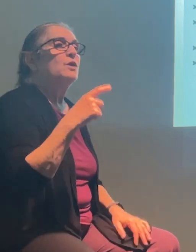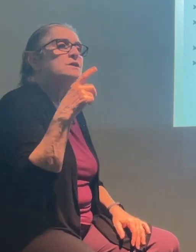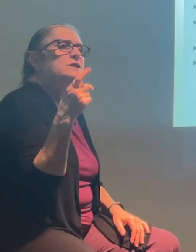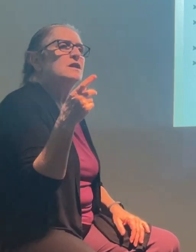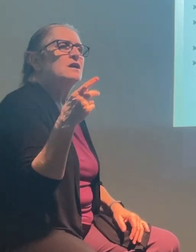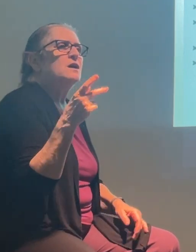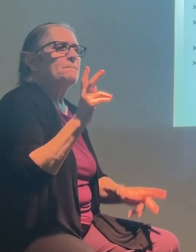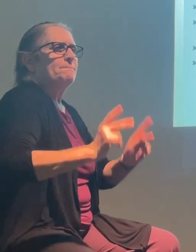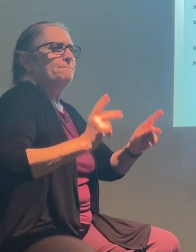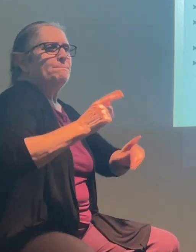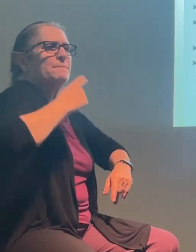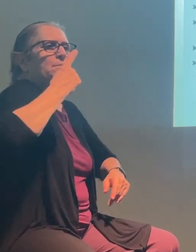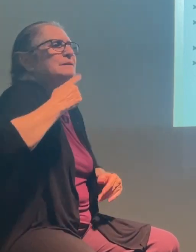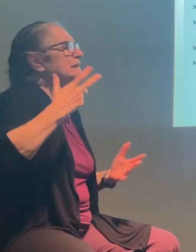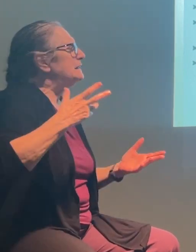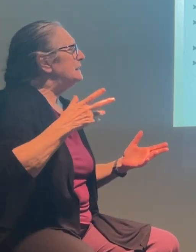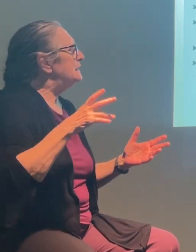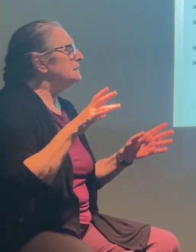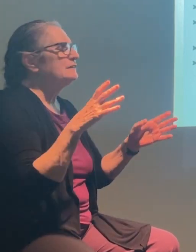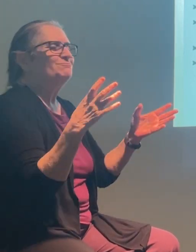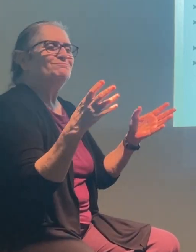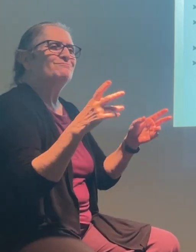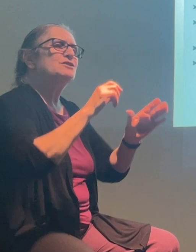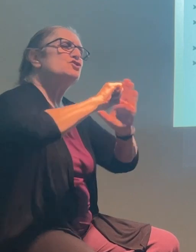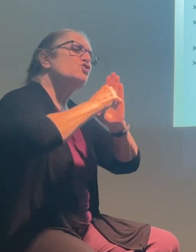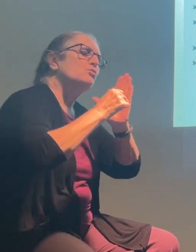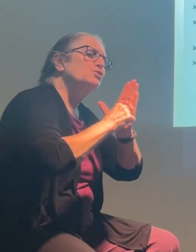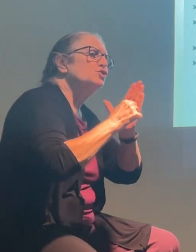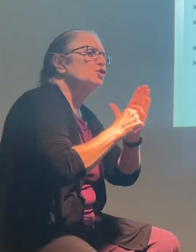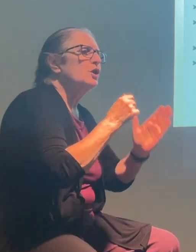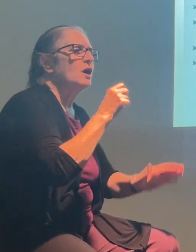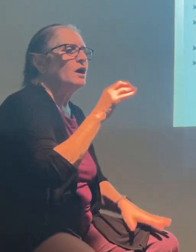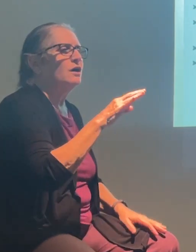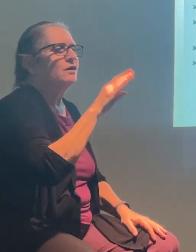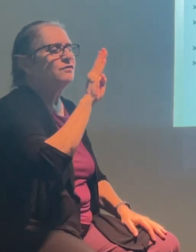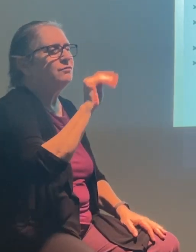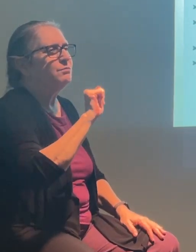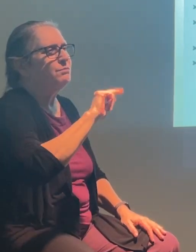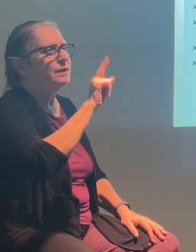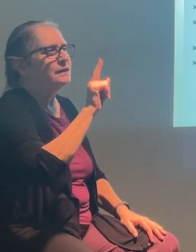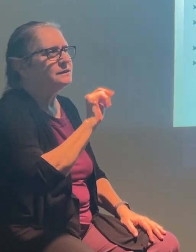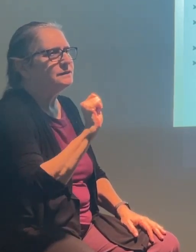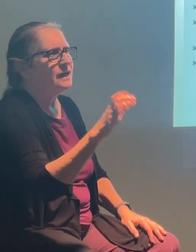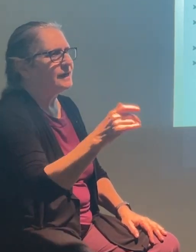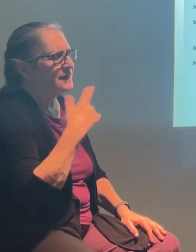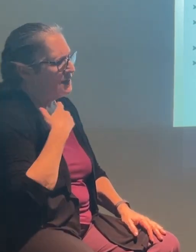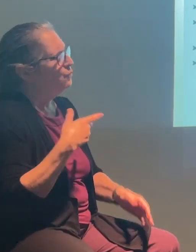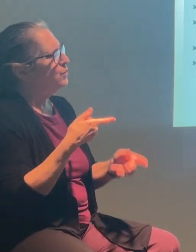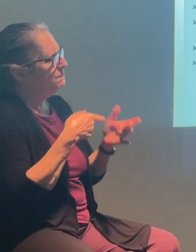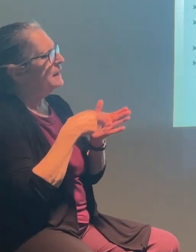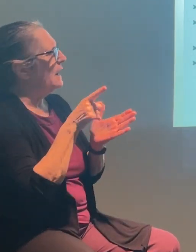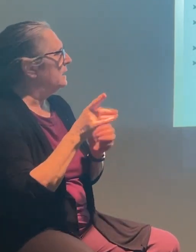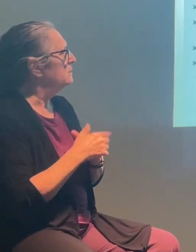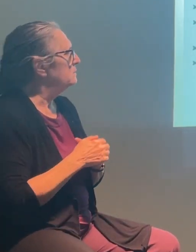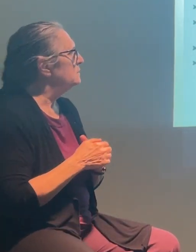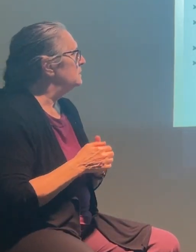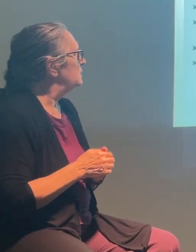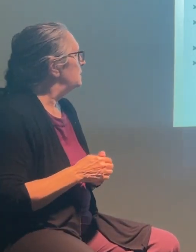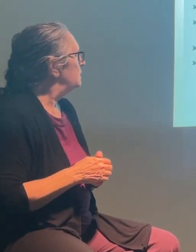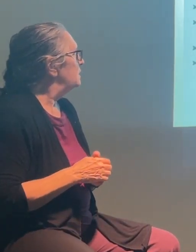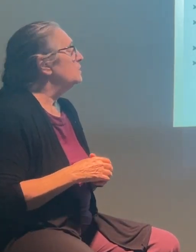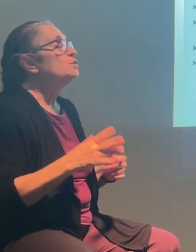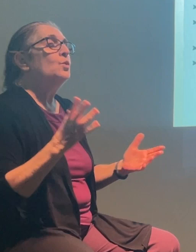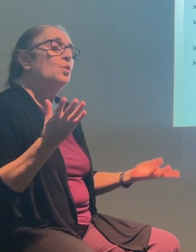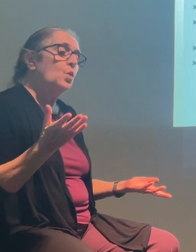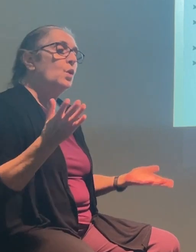sculpture of Honoré de Balzac and just pay for it and do it. So Rodin did his thing. He came